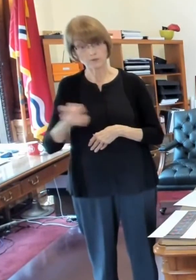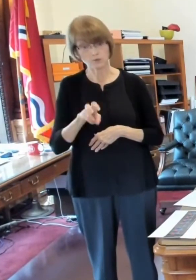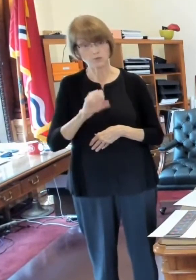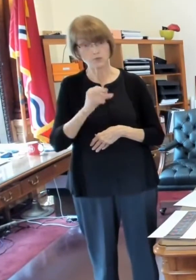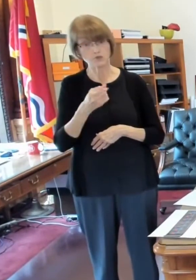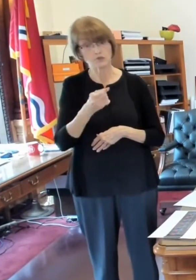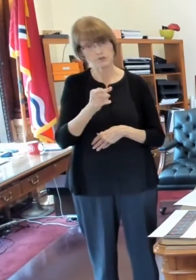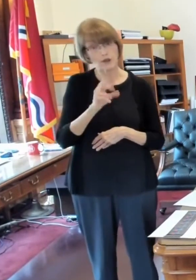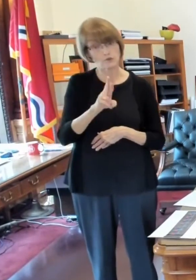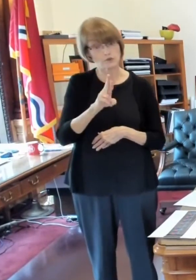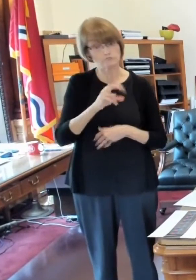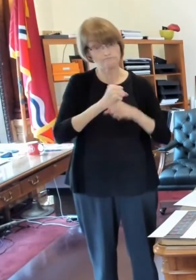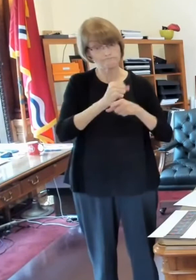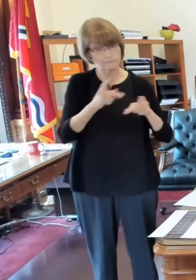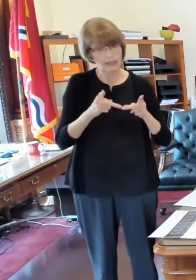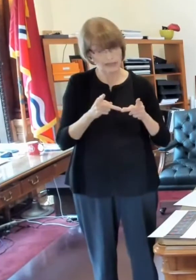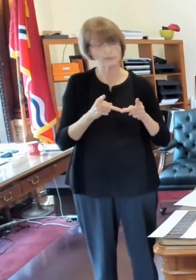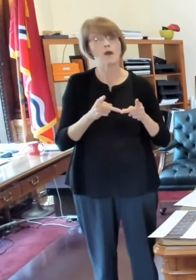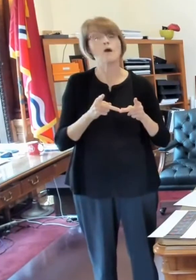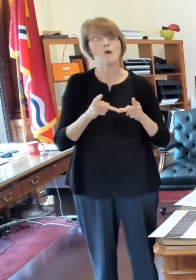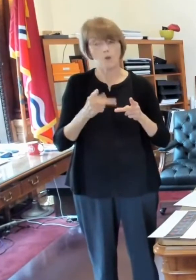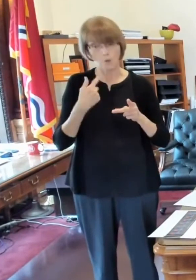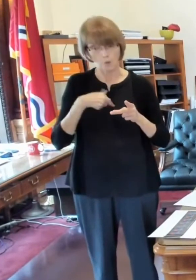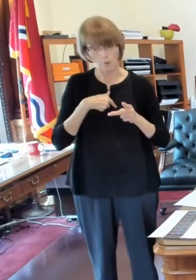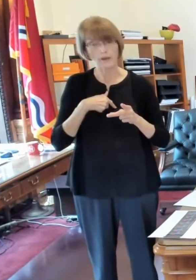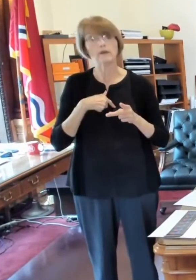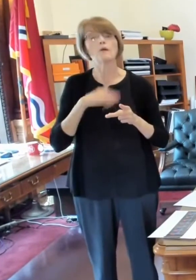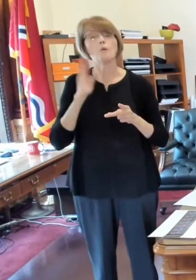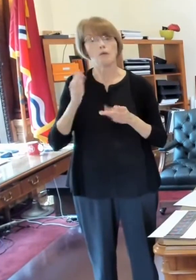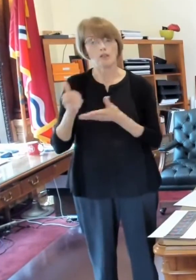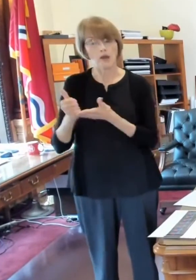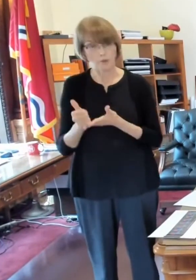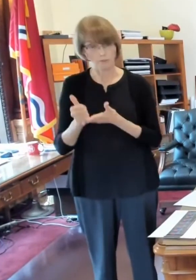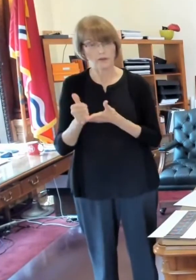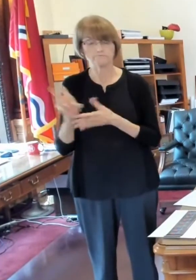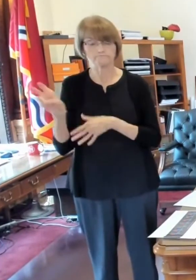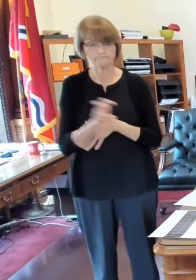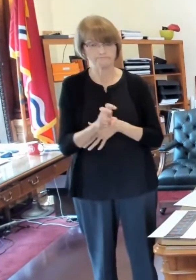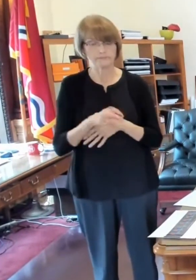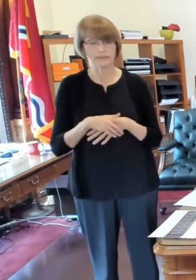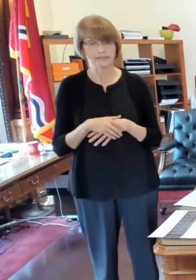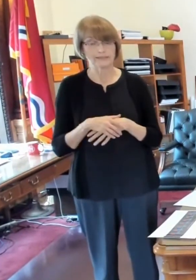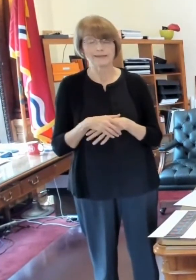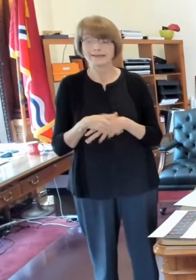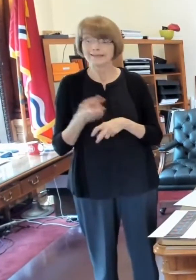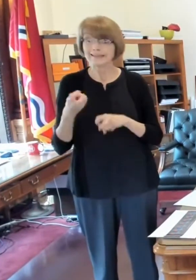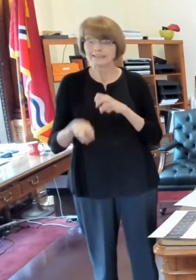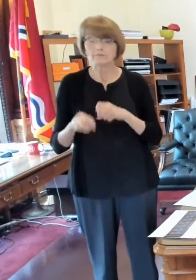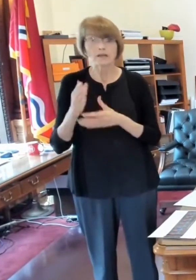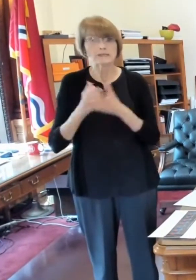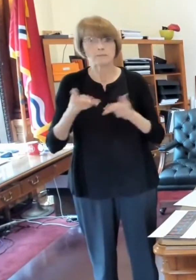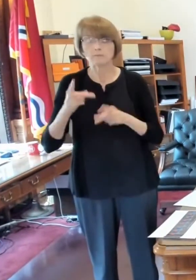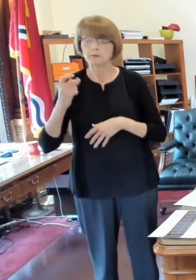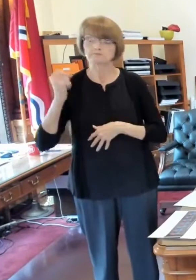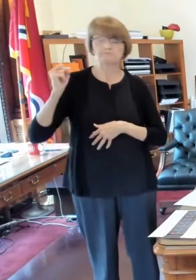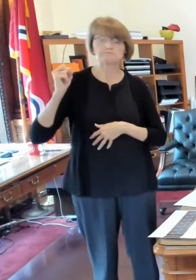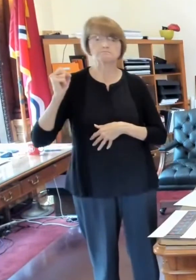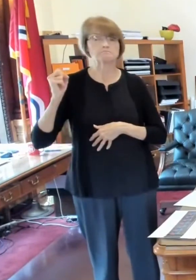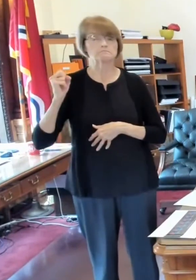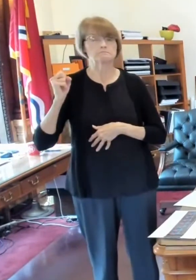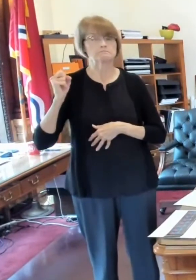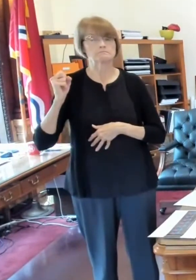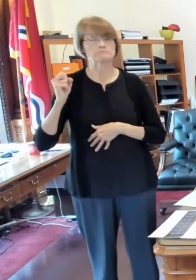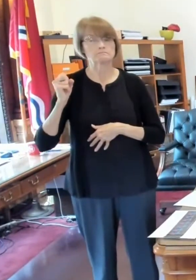them get into shelter. Very difficult situation. Not everyone is willing to go into shelter.